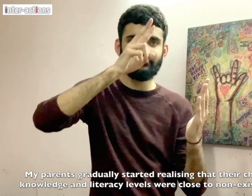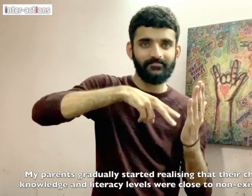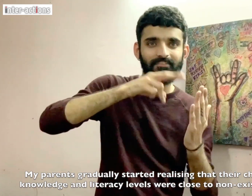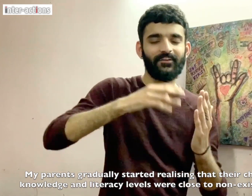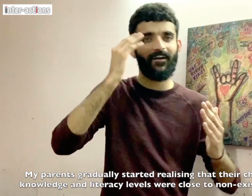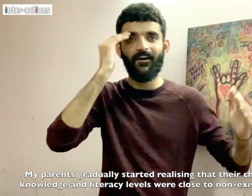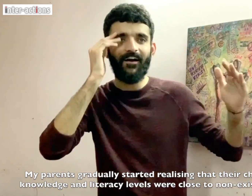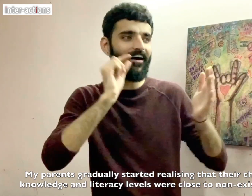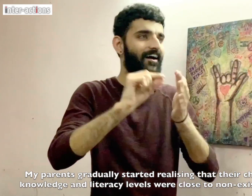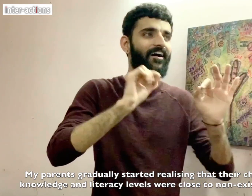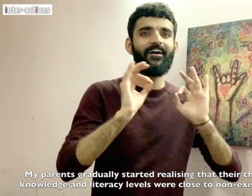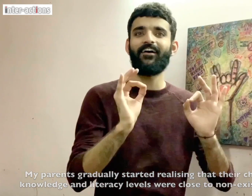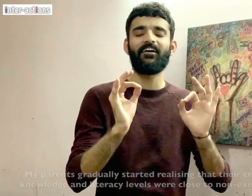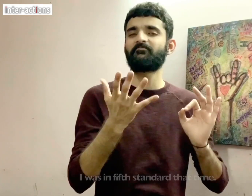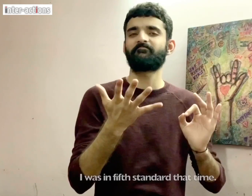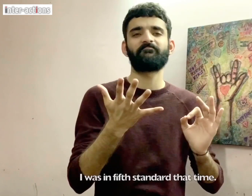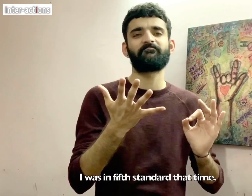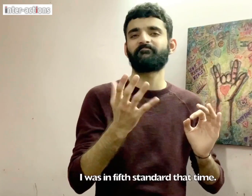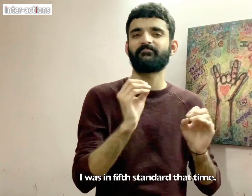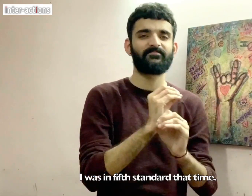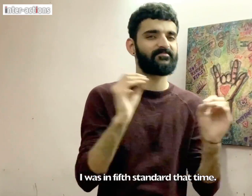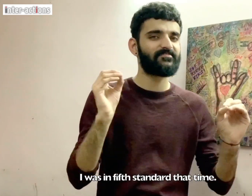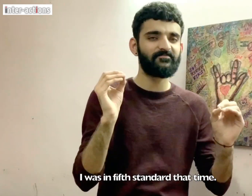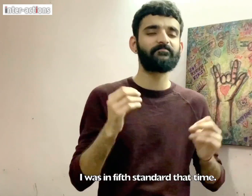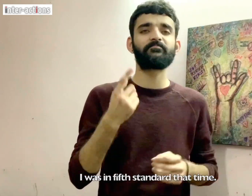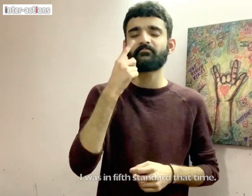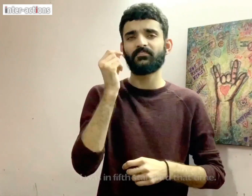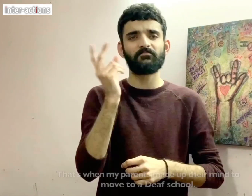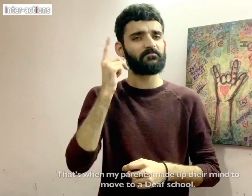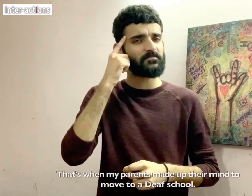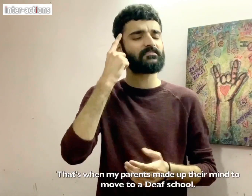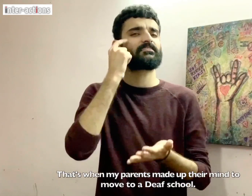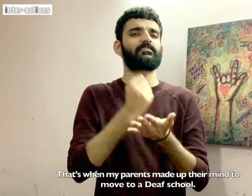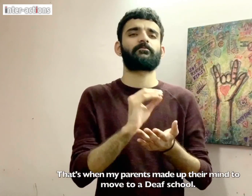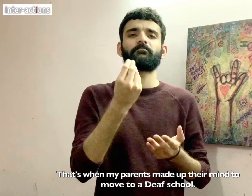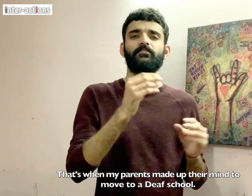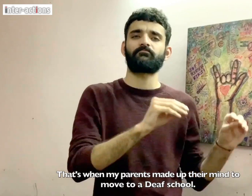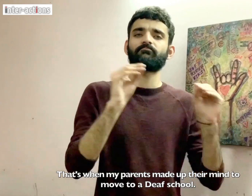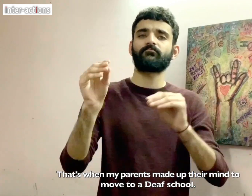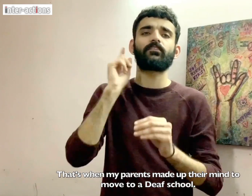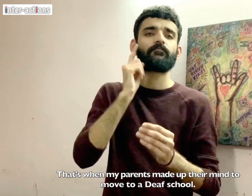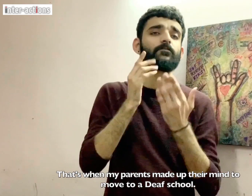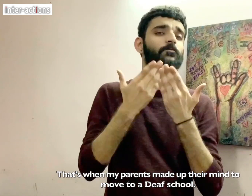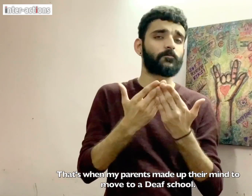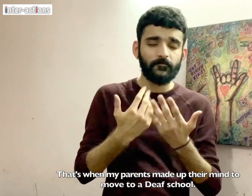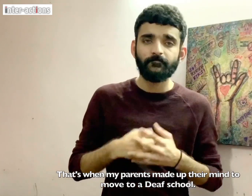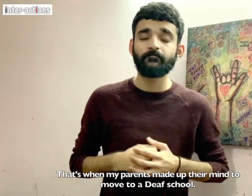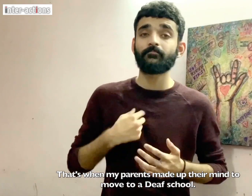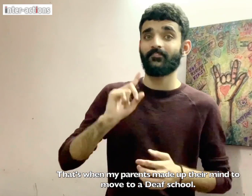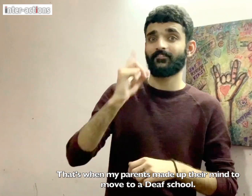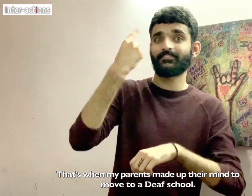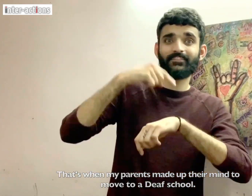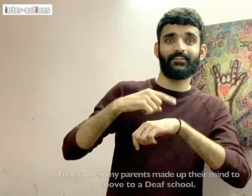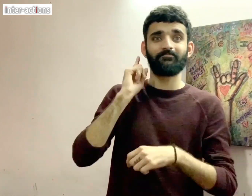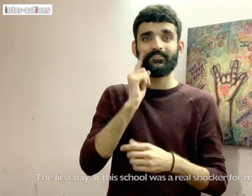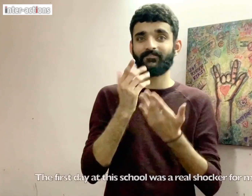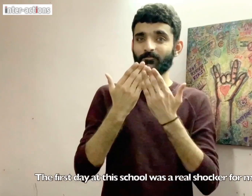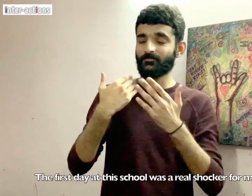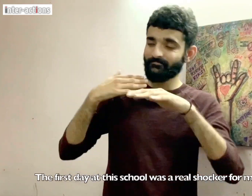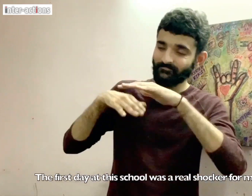literacy levels were close to non existent. I was in 5th standard that time. That's when my parents made up their mind to move to a deaf school. The first day at this school